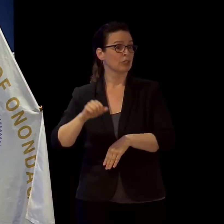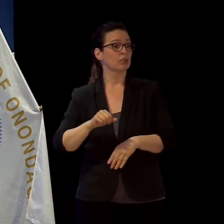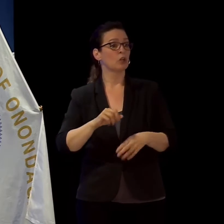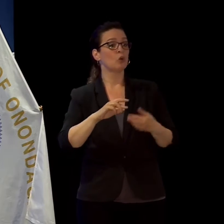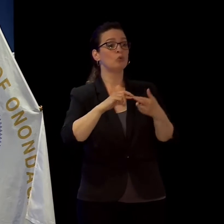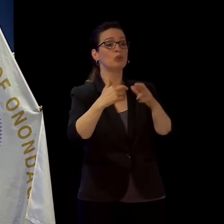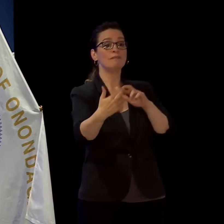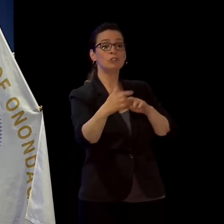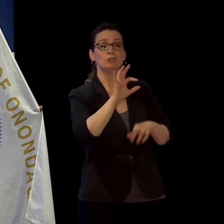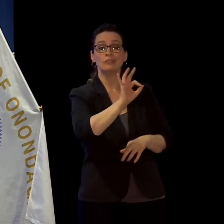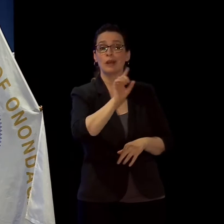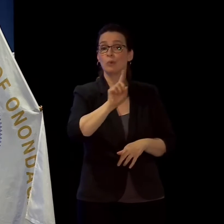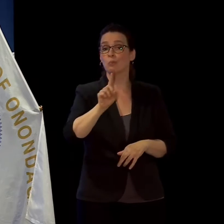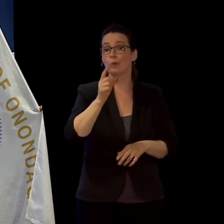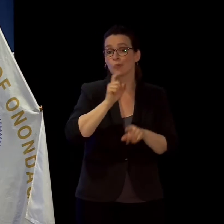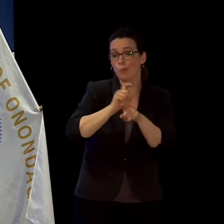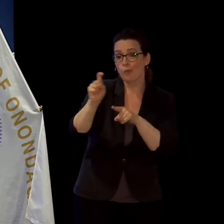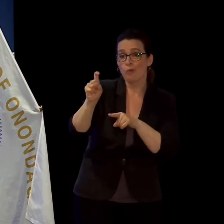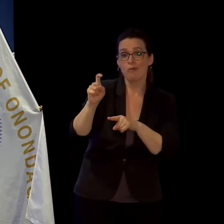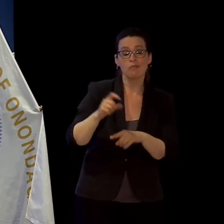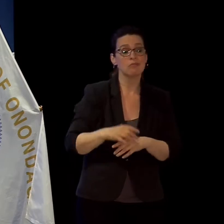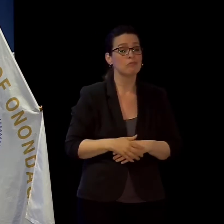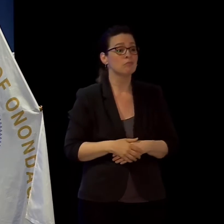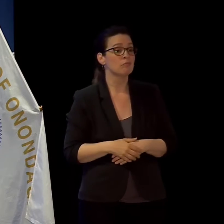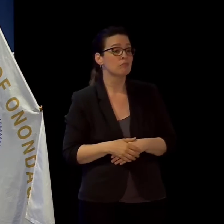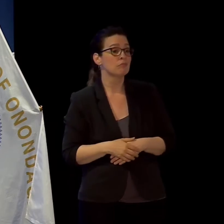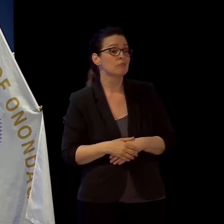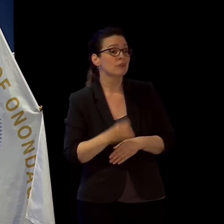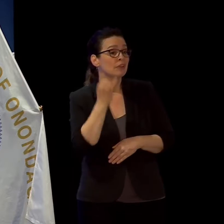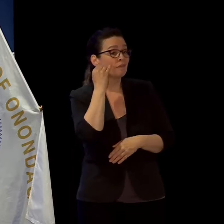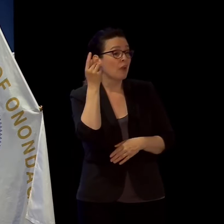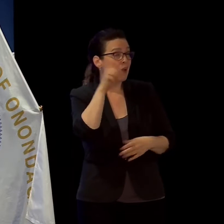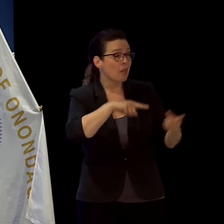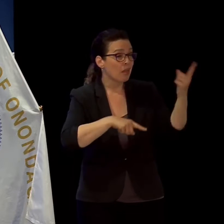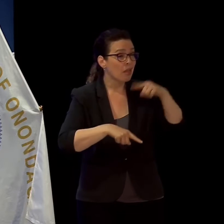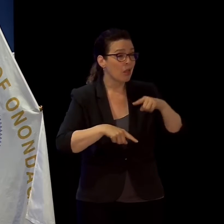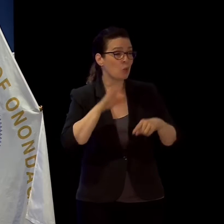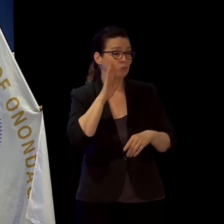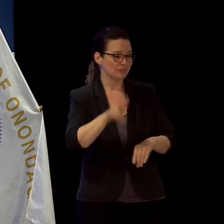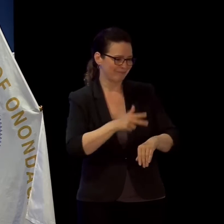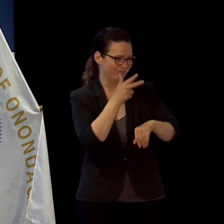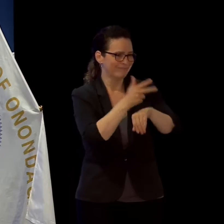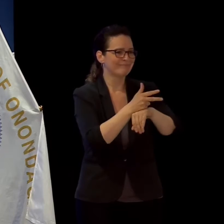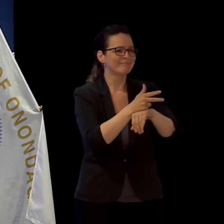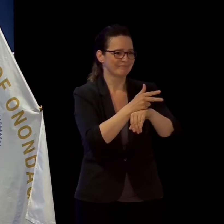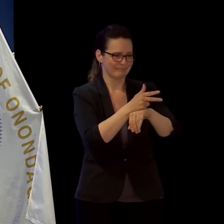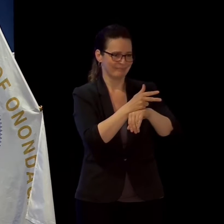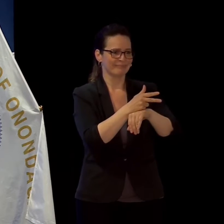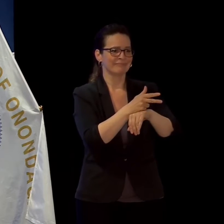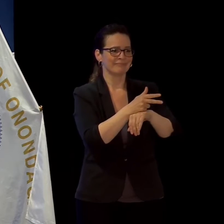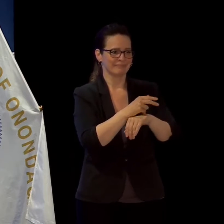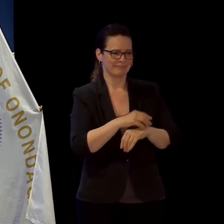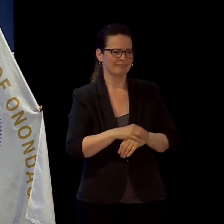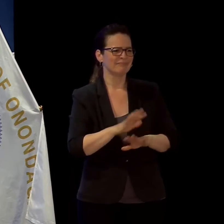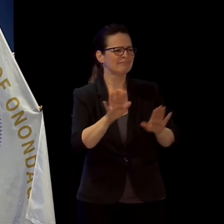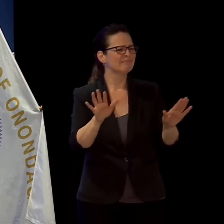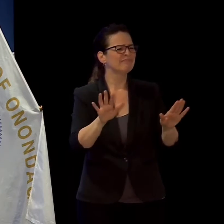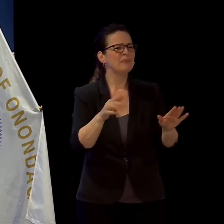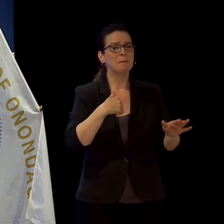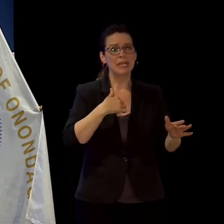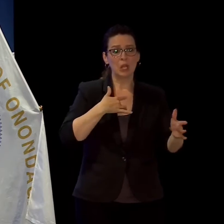about, we're not going to worry so much about how much vaccine's there. We know how to move this vaccine, and we can be